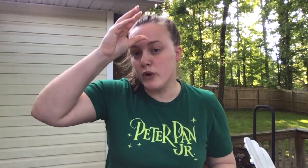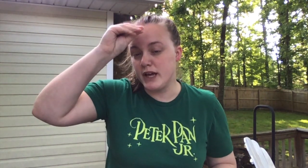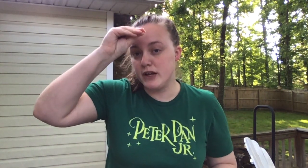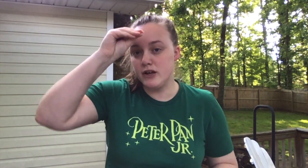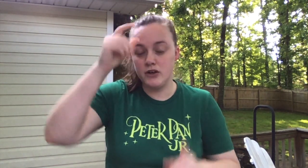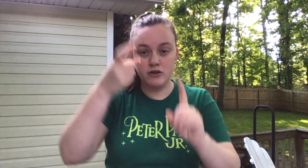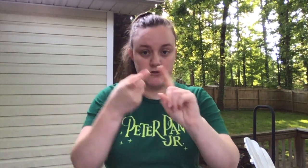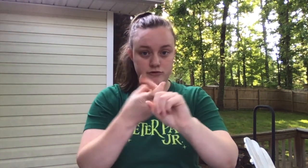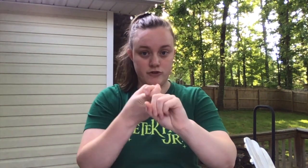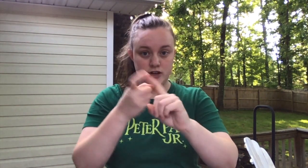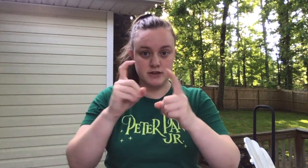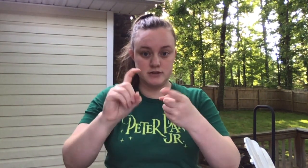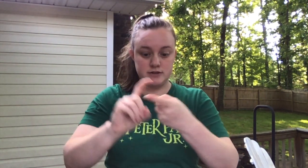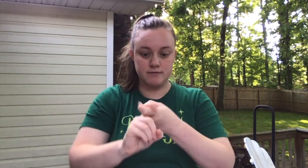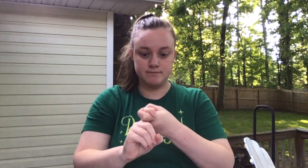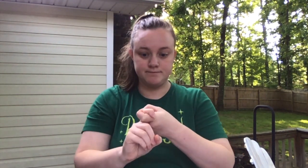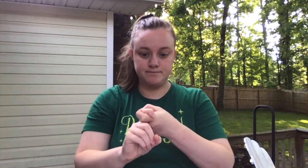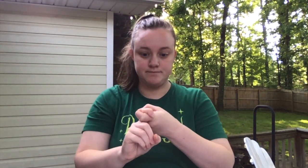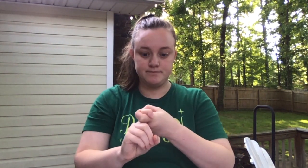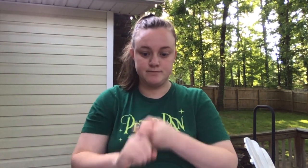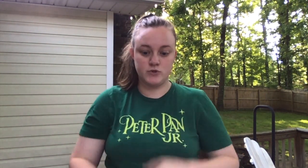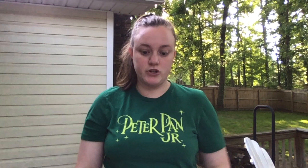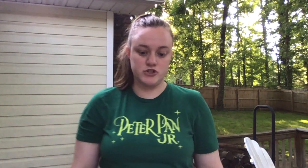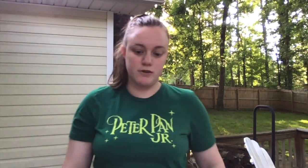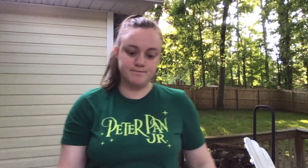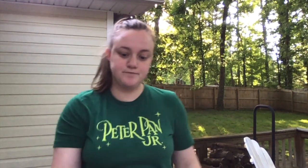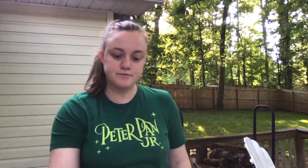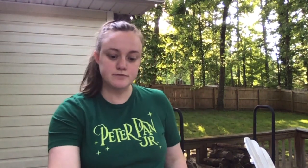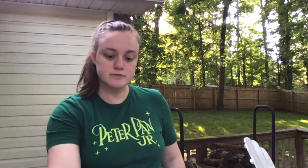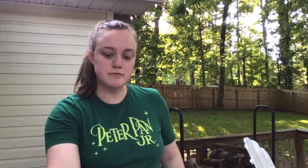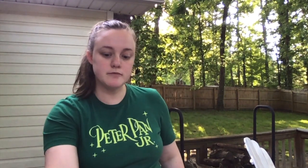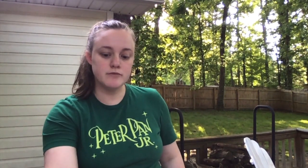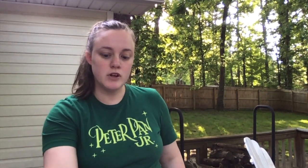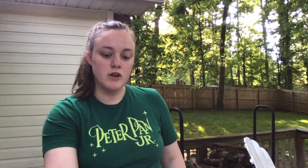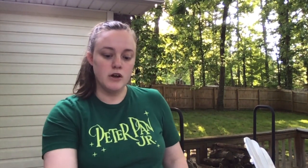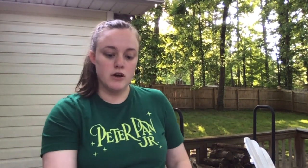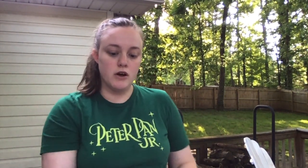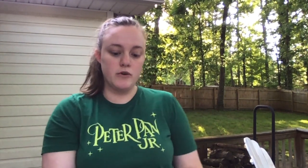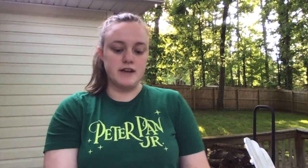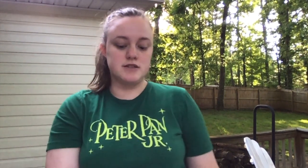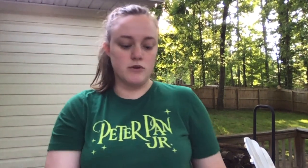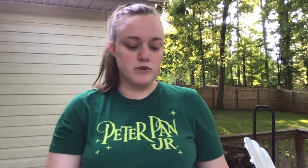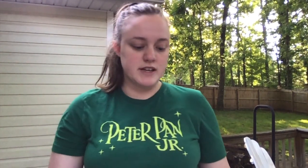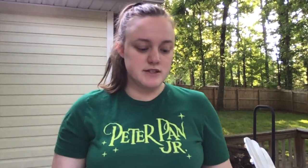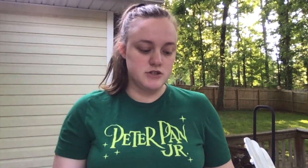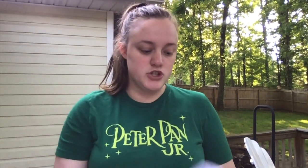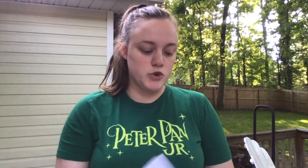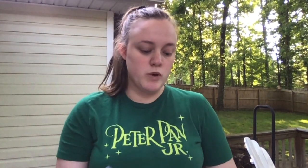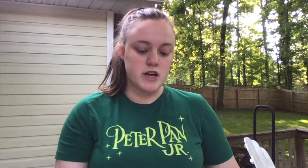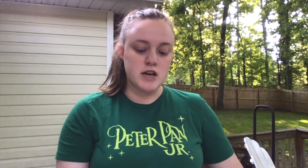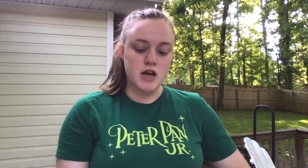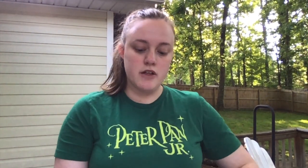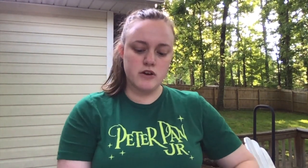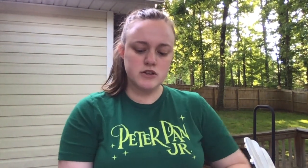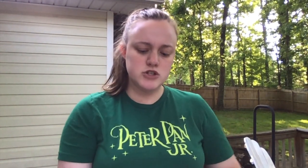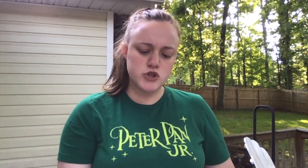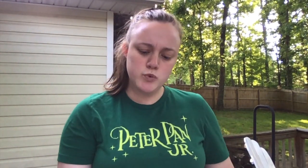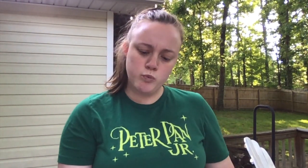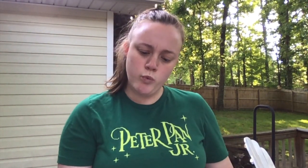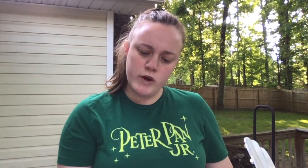boy, friend. Good job. Okay, so let's do one